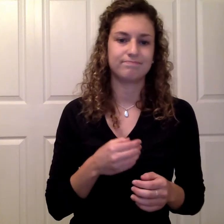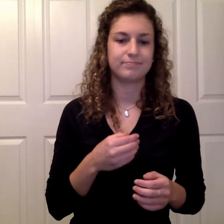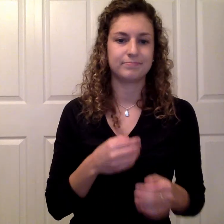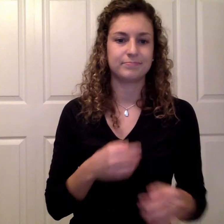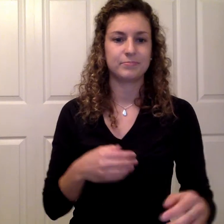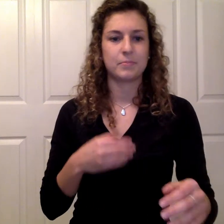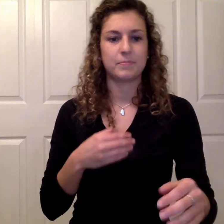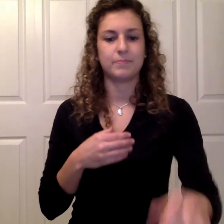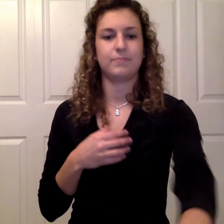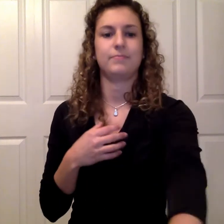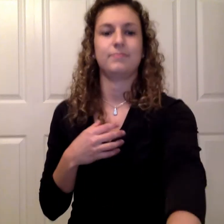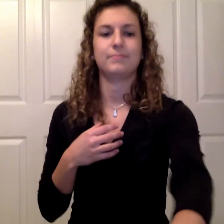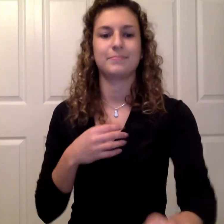So we definitely went through different